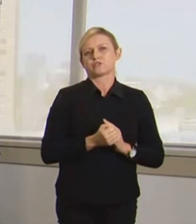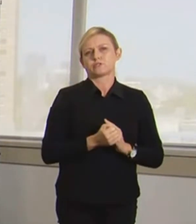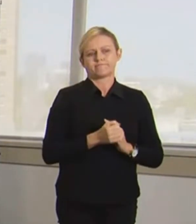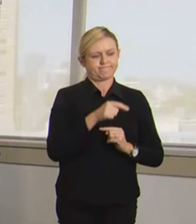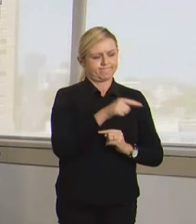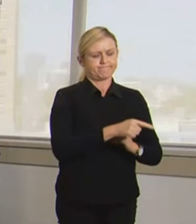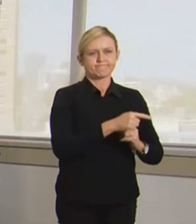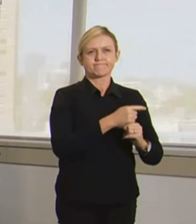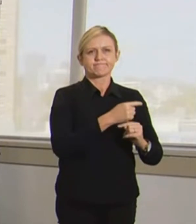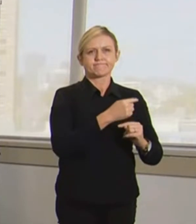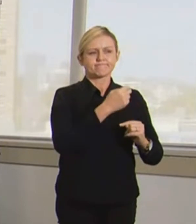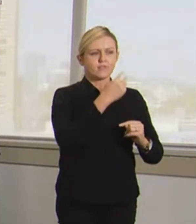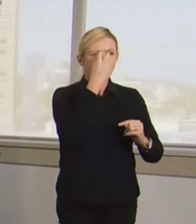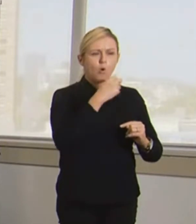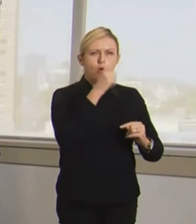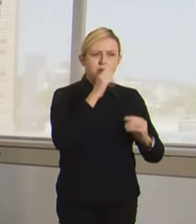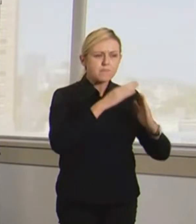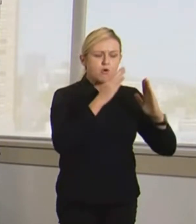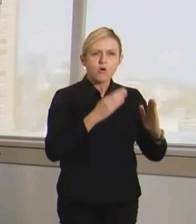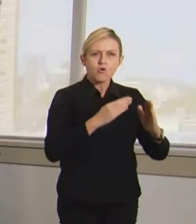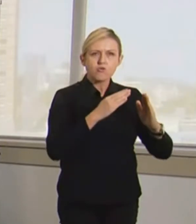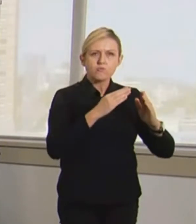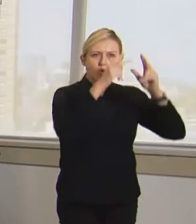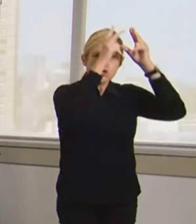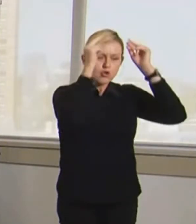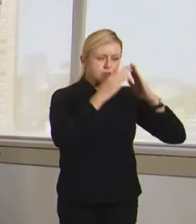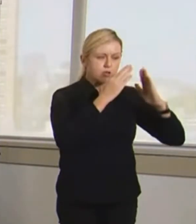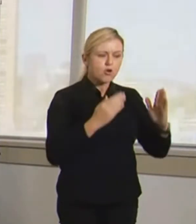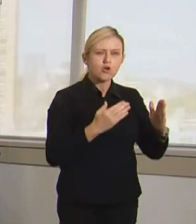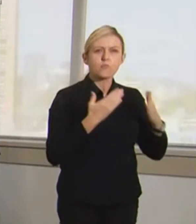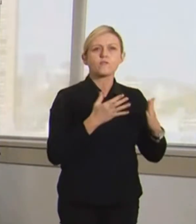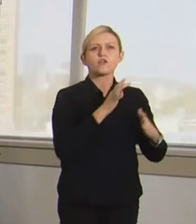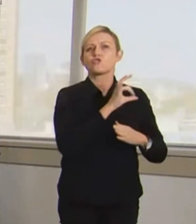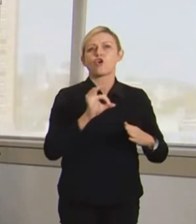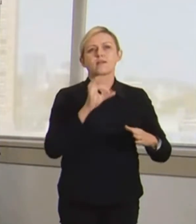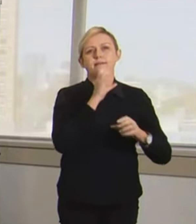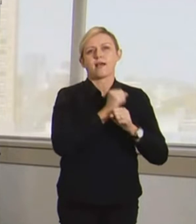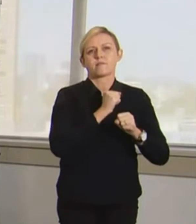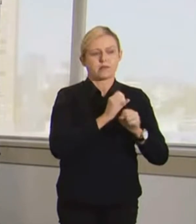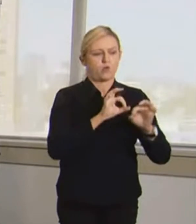aged care facilities are generally run by a non-government organisation, some very